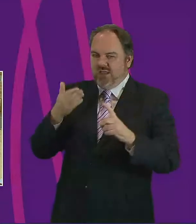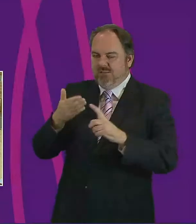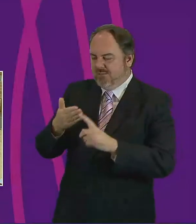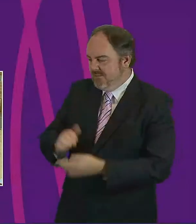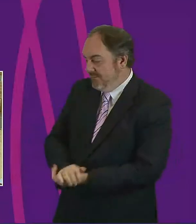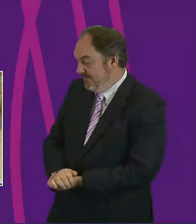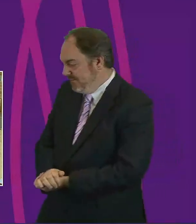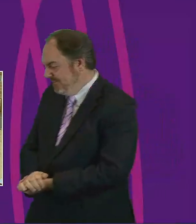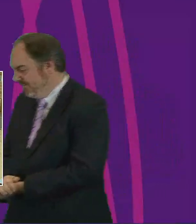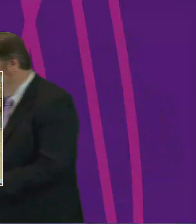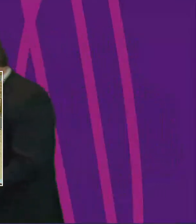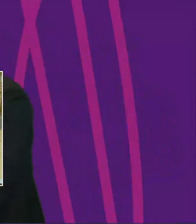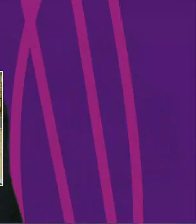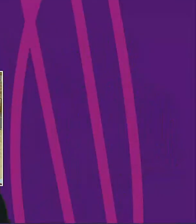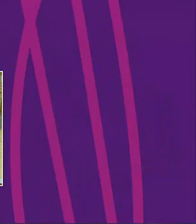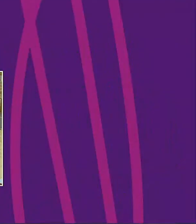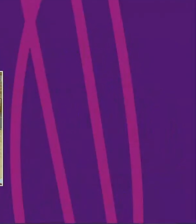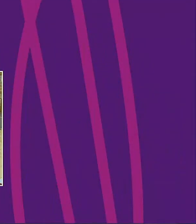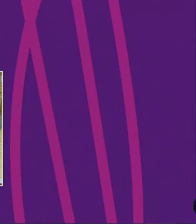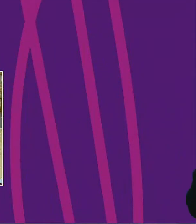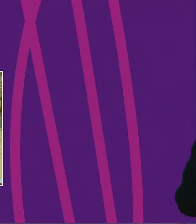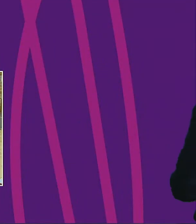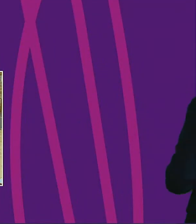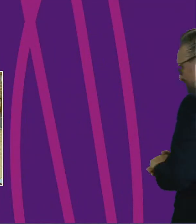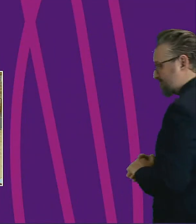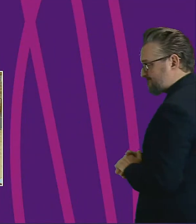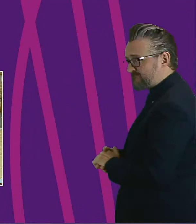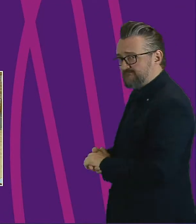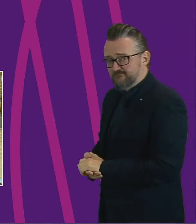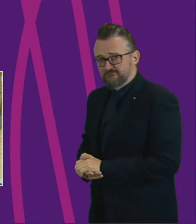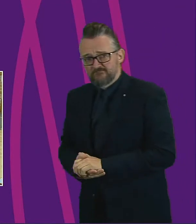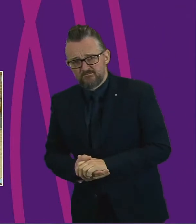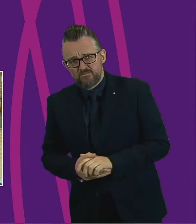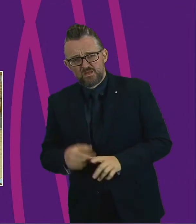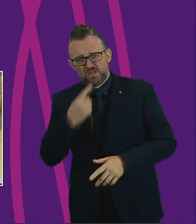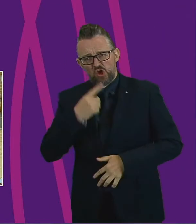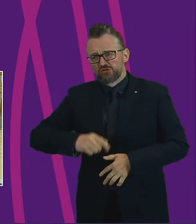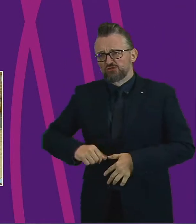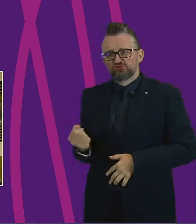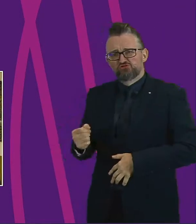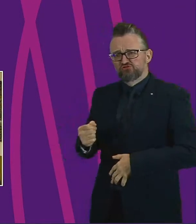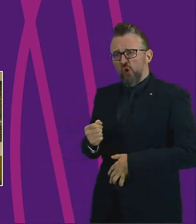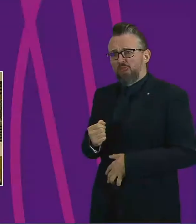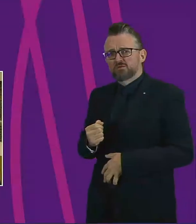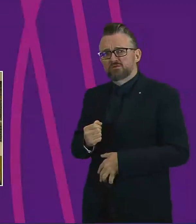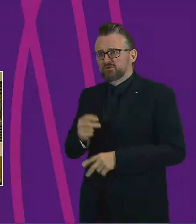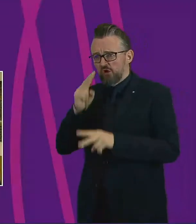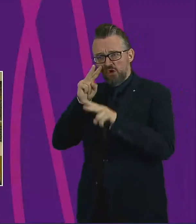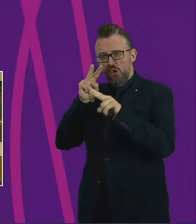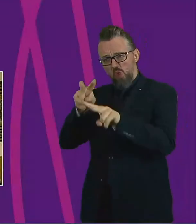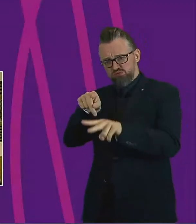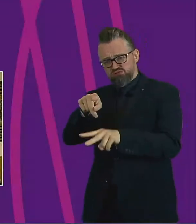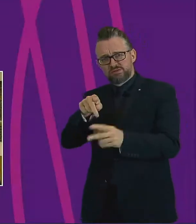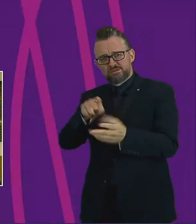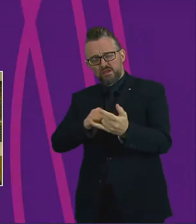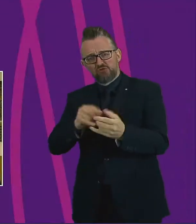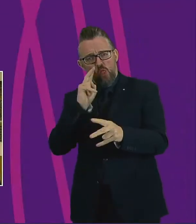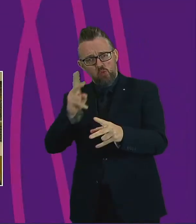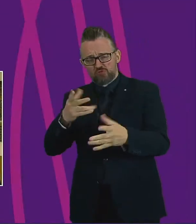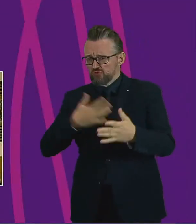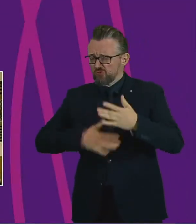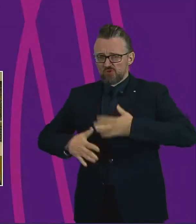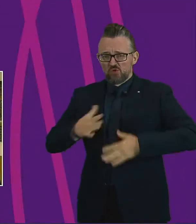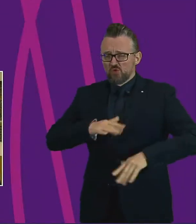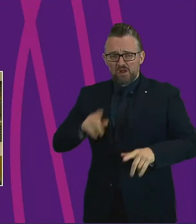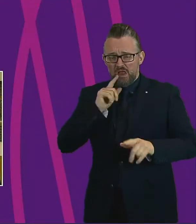Jackson Carlaw. First Minister, the country is looking at you impatiently and, to use your word, understandably. Soft words matched